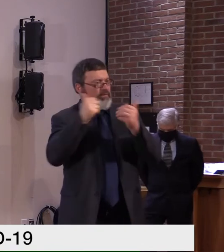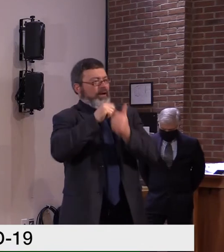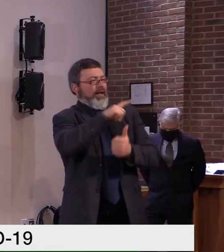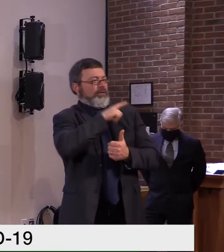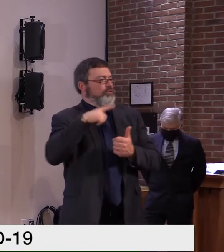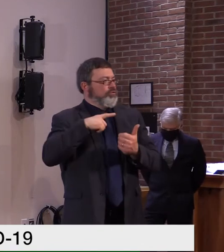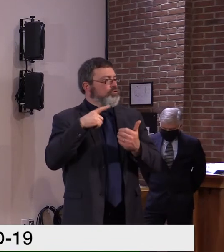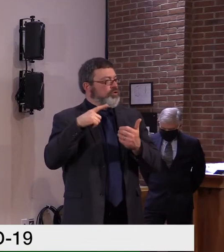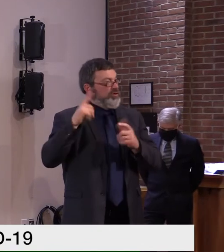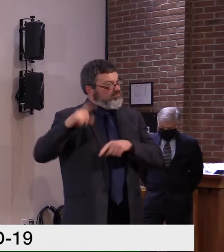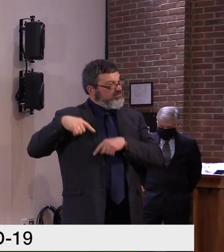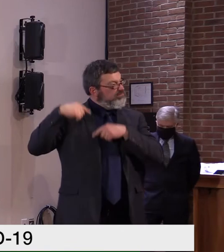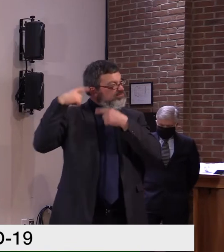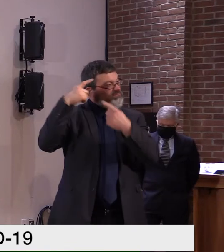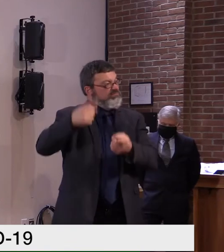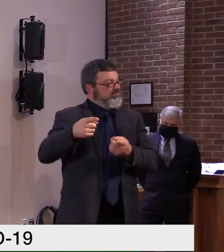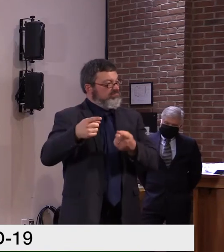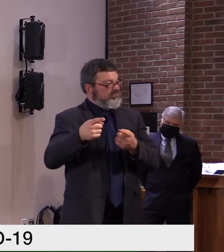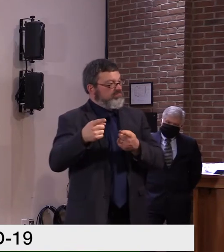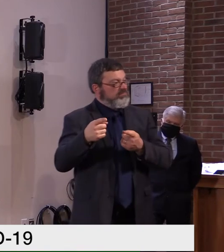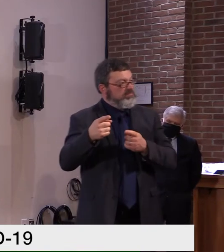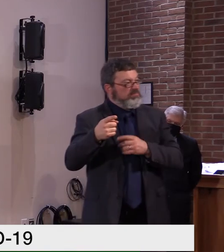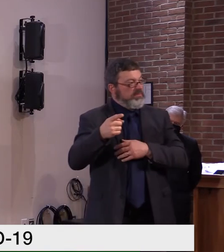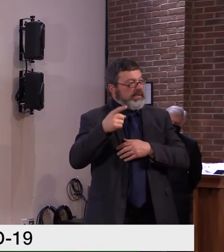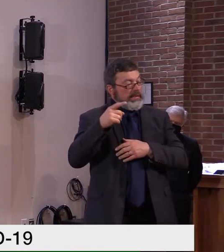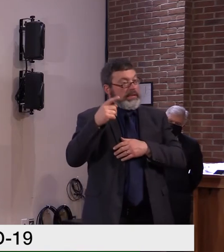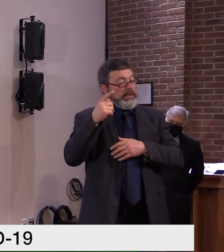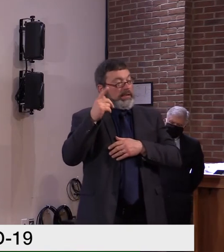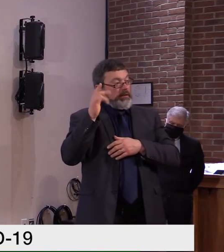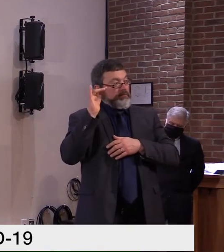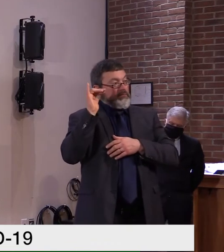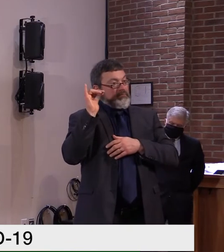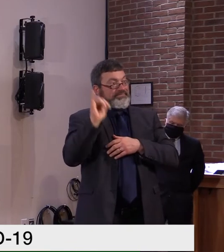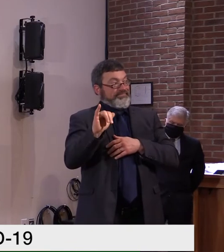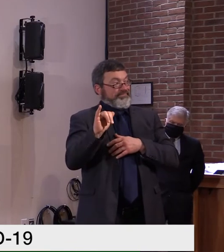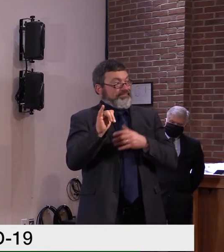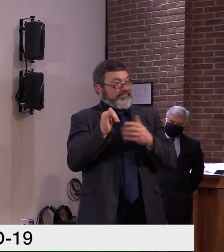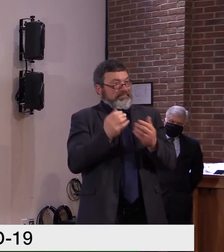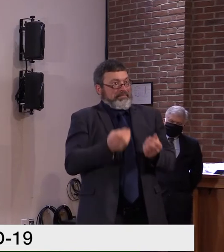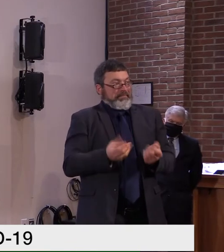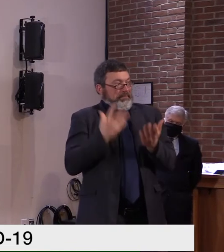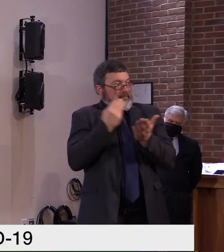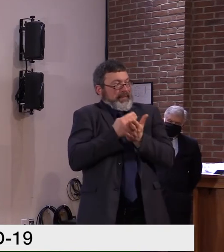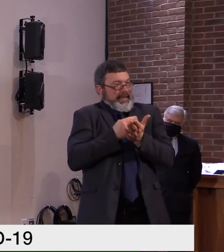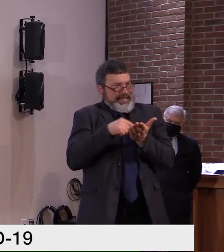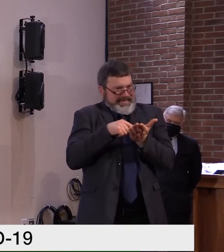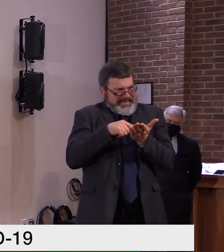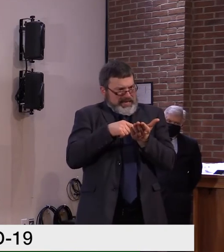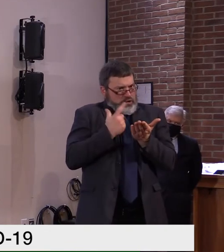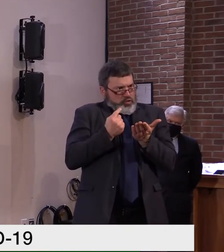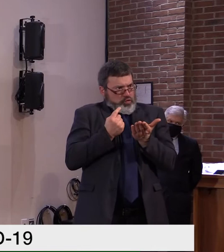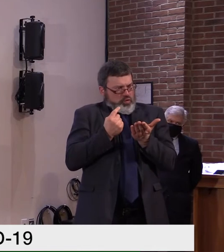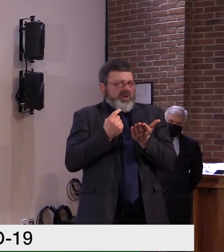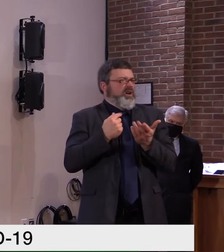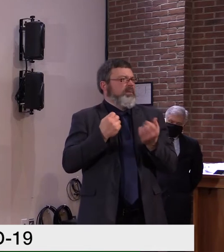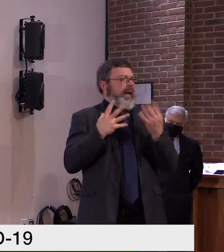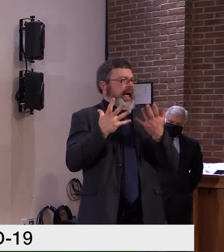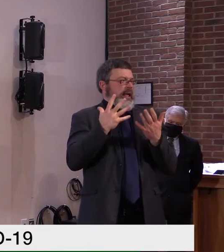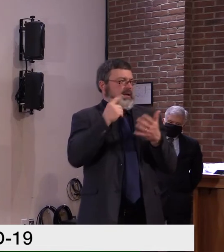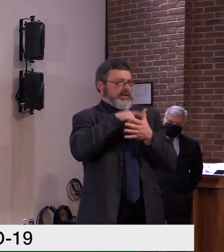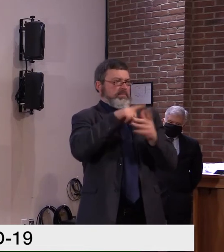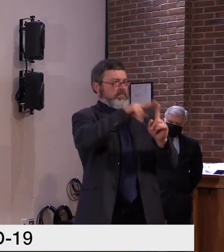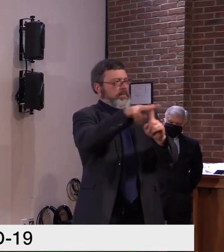of that plan, much of the foundation for these conversations actually goes back as far as in 2021,